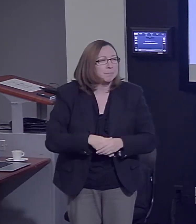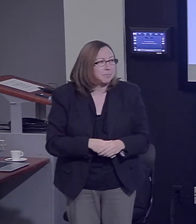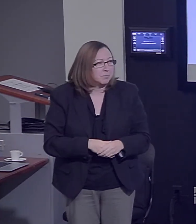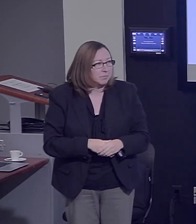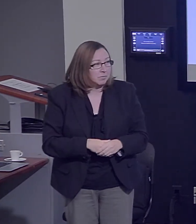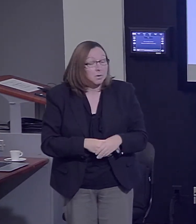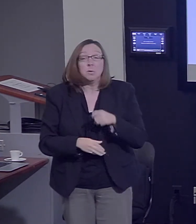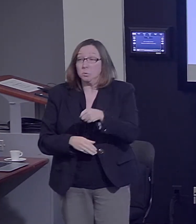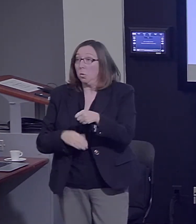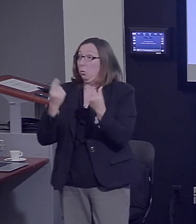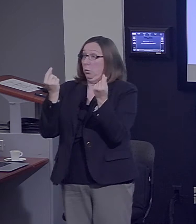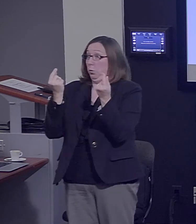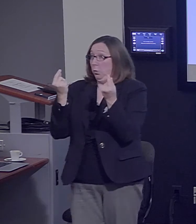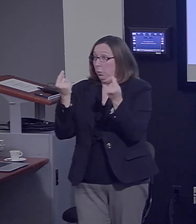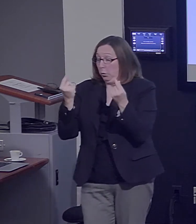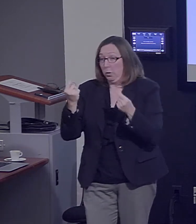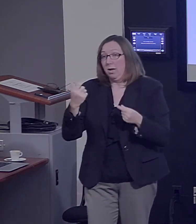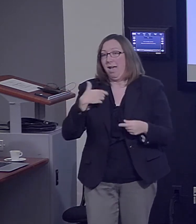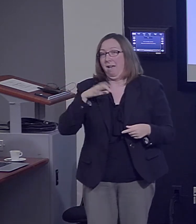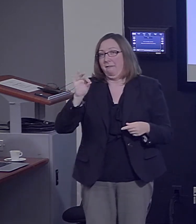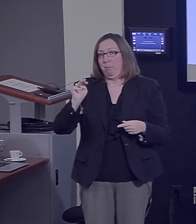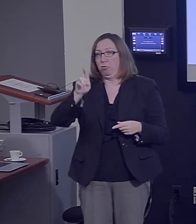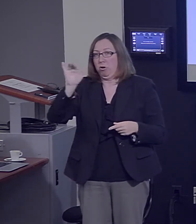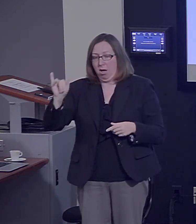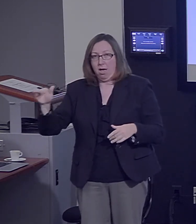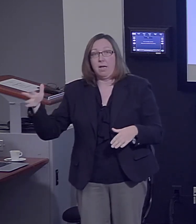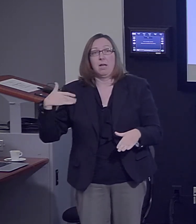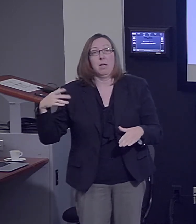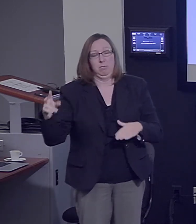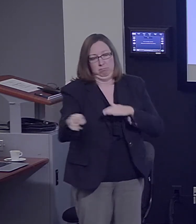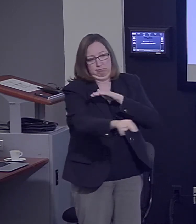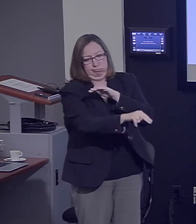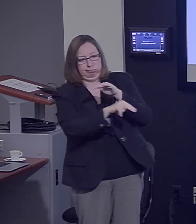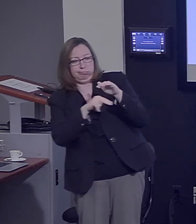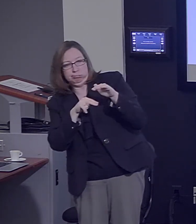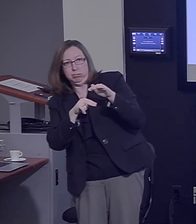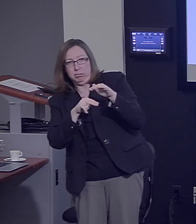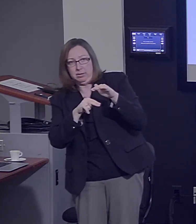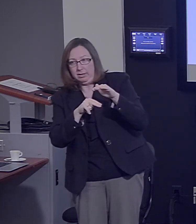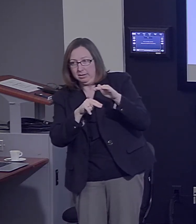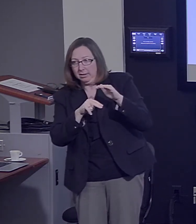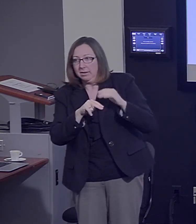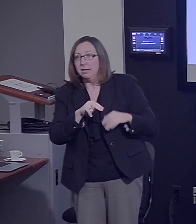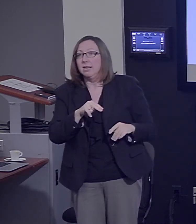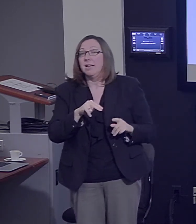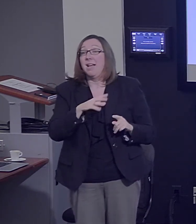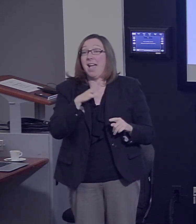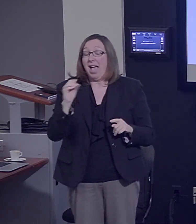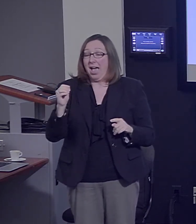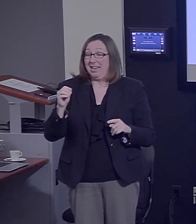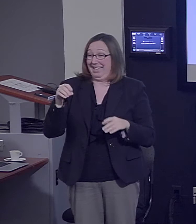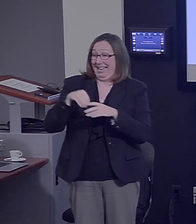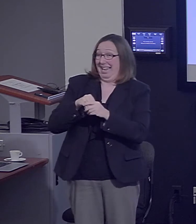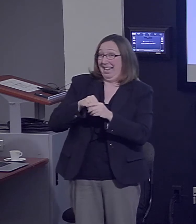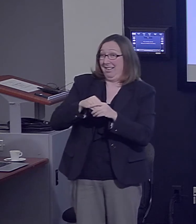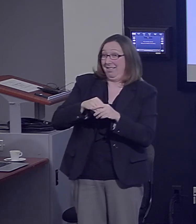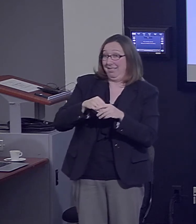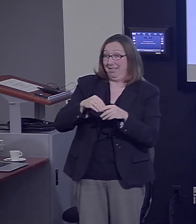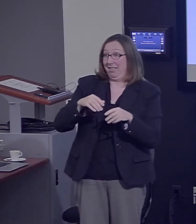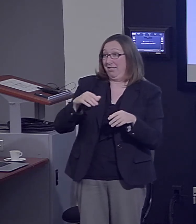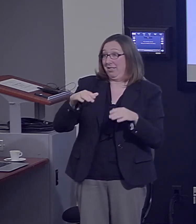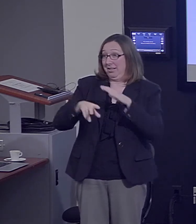in the scanner with a cannula in the nose, and they put inside different type